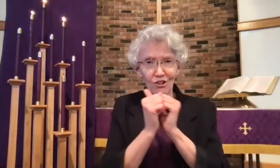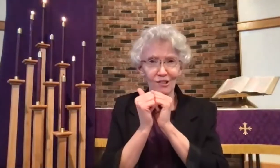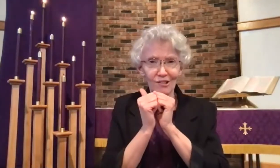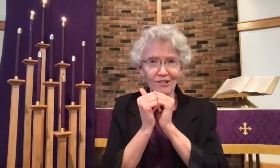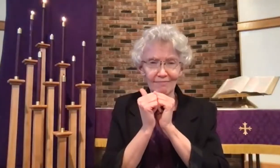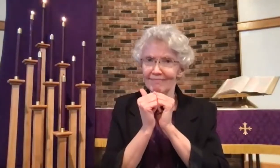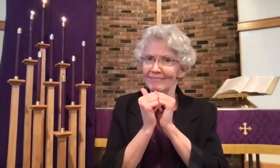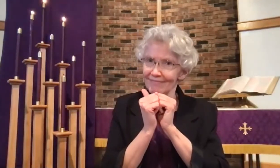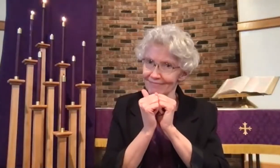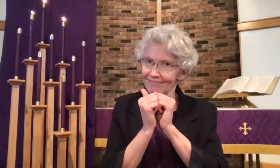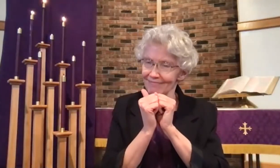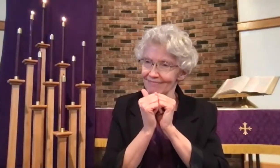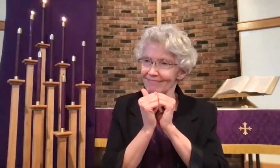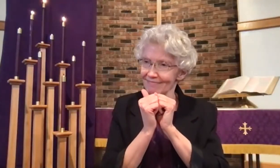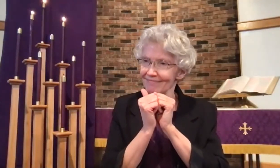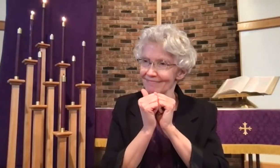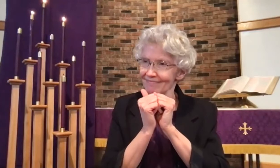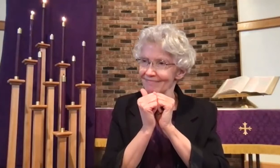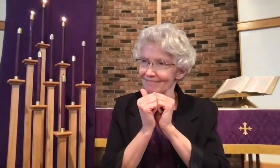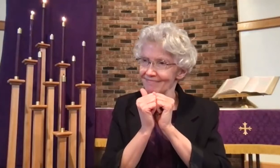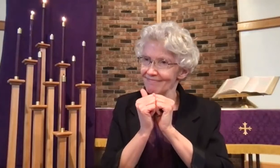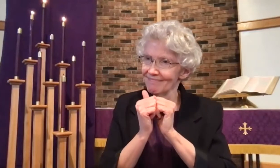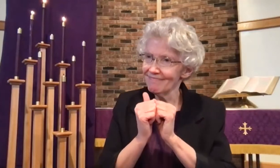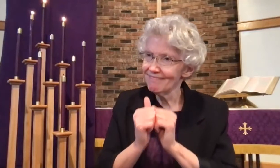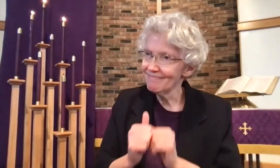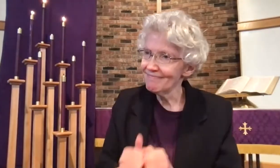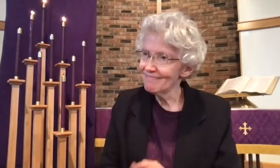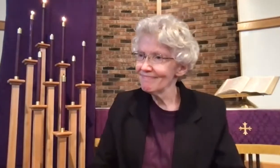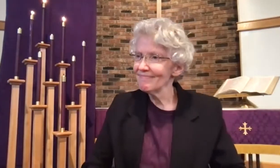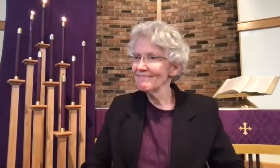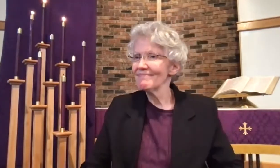Jesus invited all of his disciples to eat with him for the Last Supper.